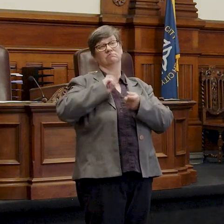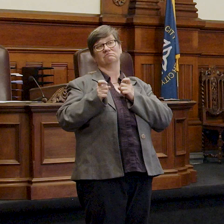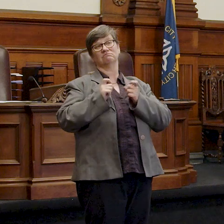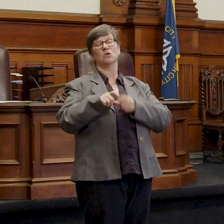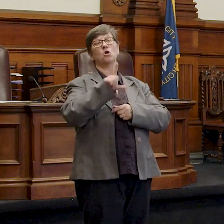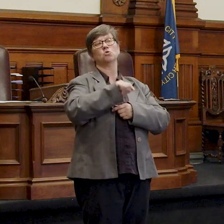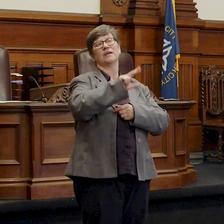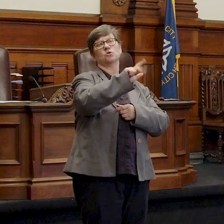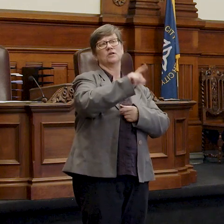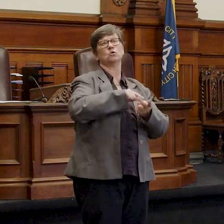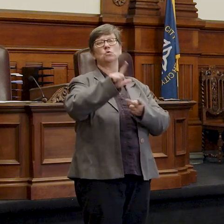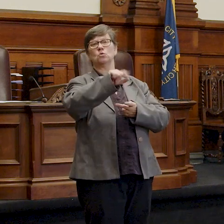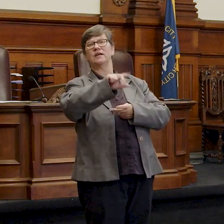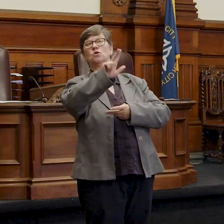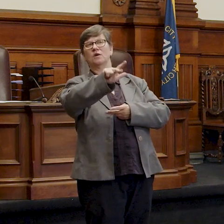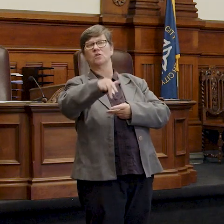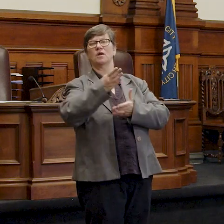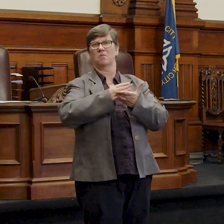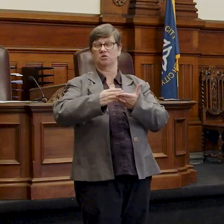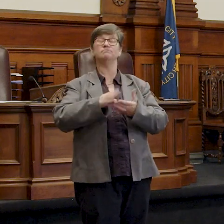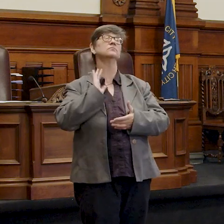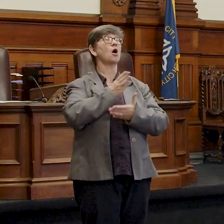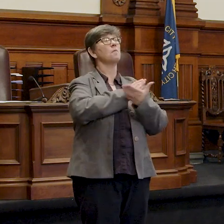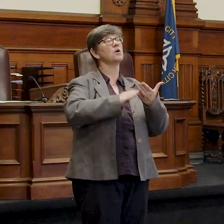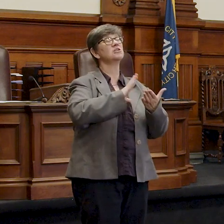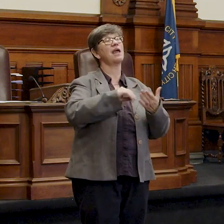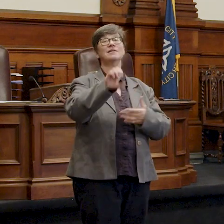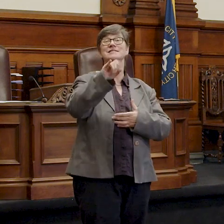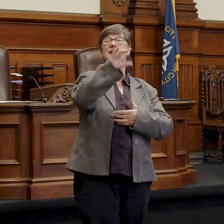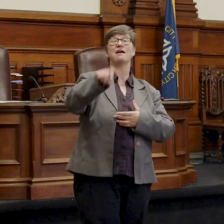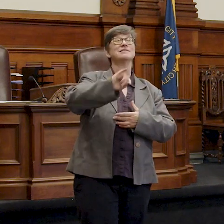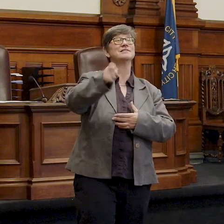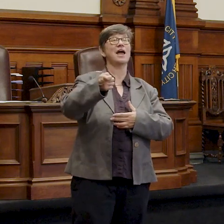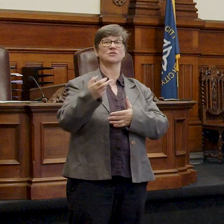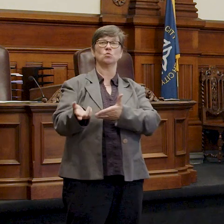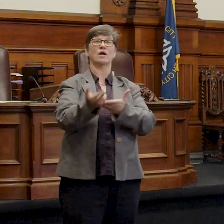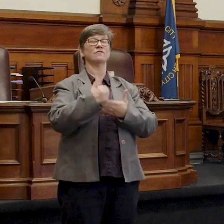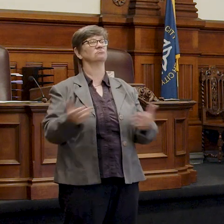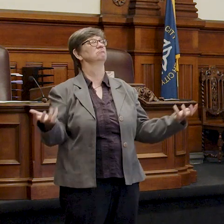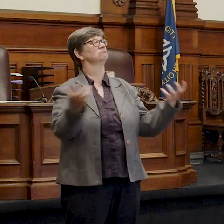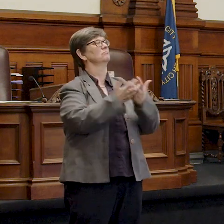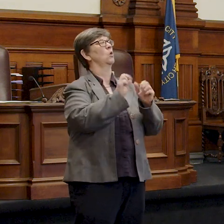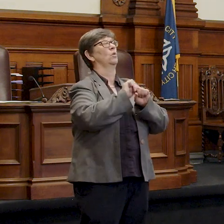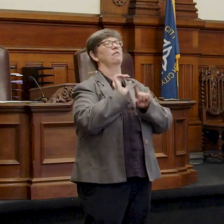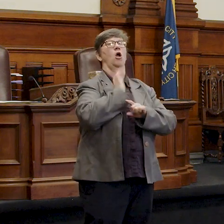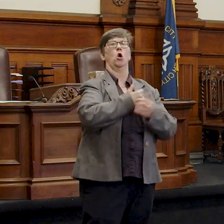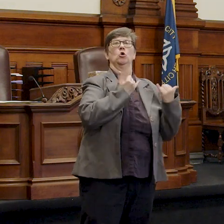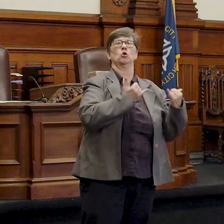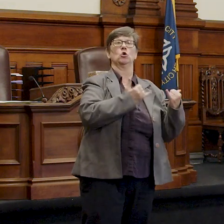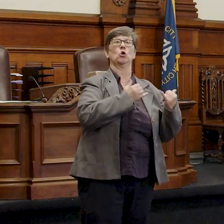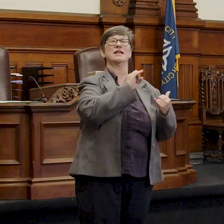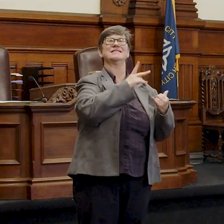2022-23 budget. Our budgeted sales tax revenue aligns with our current sales tax